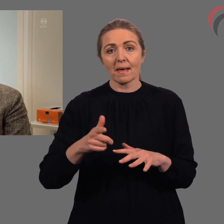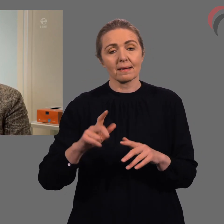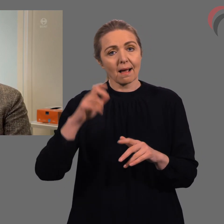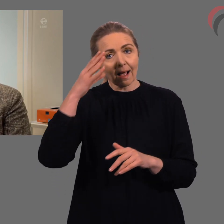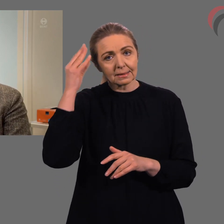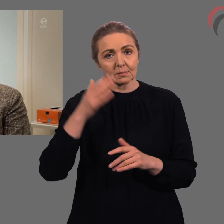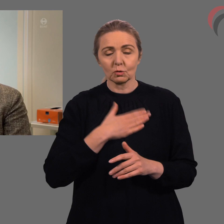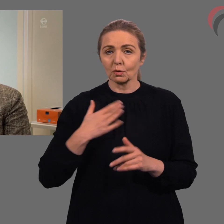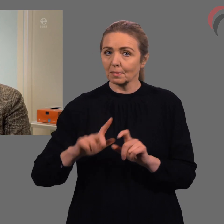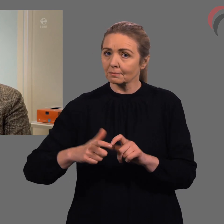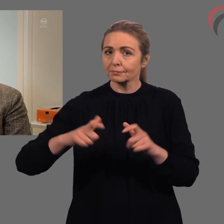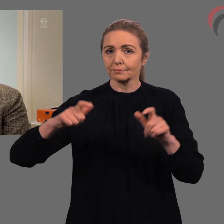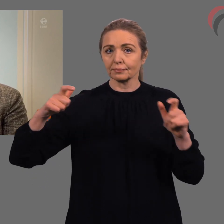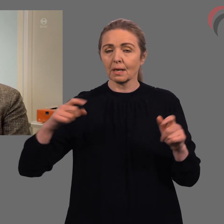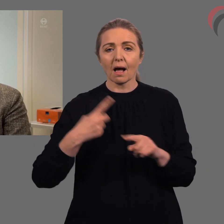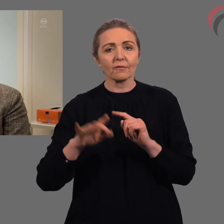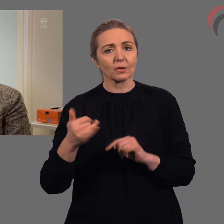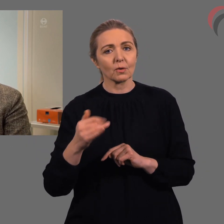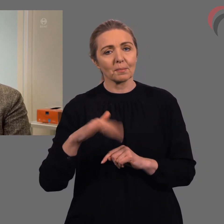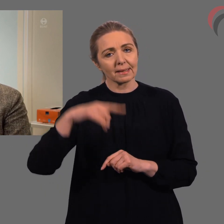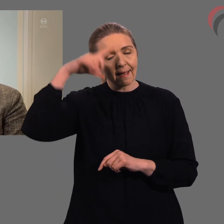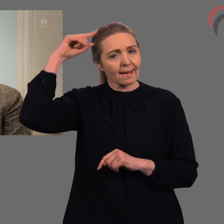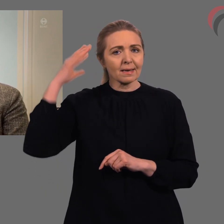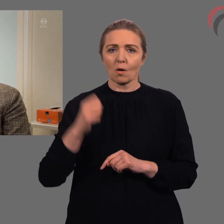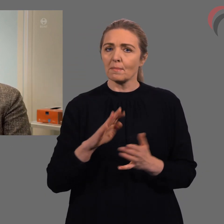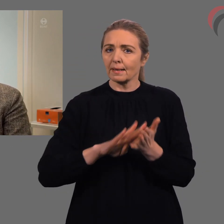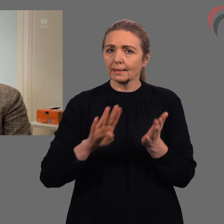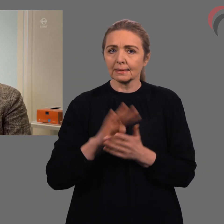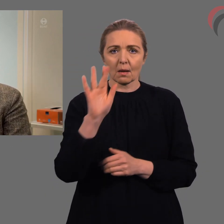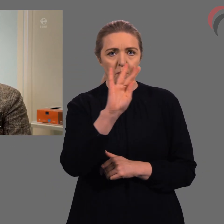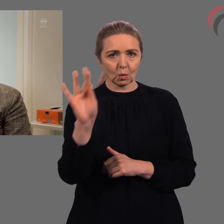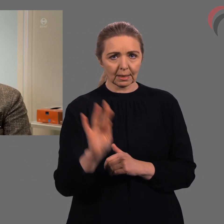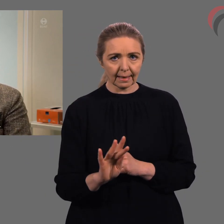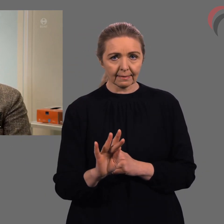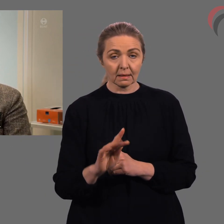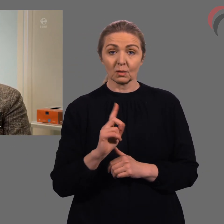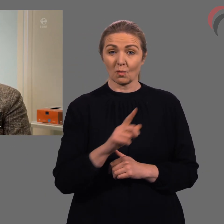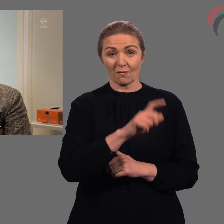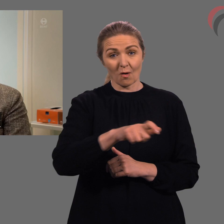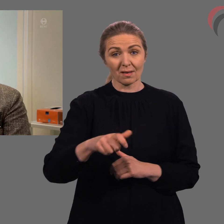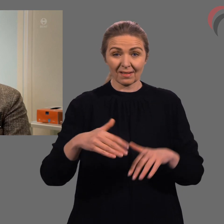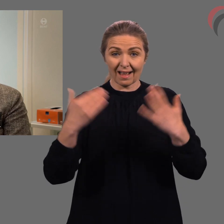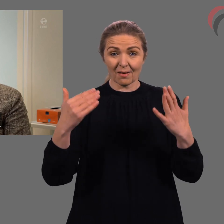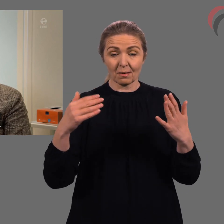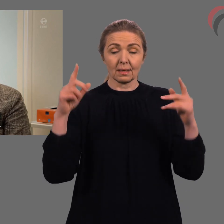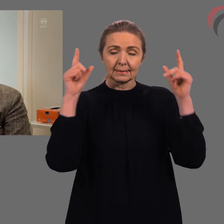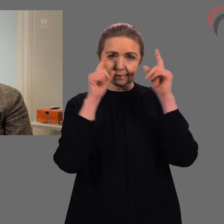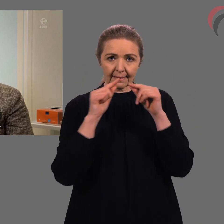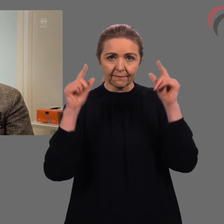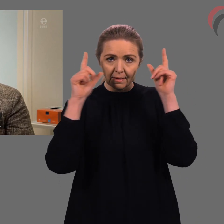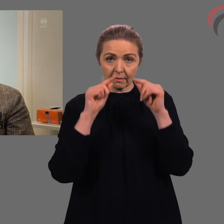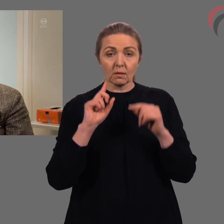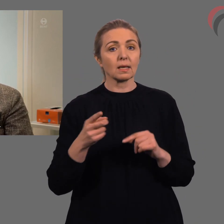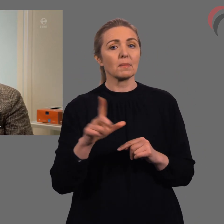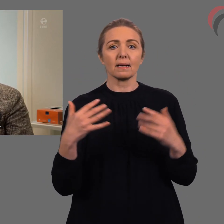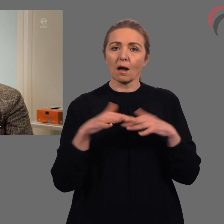of Alzheimer's development as we don't clear proteins from the brain, of daytime sleepiness, increased risk